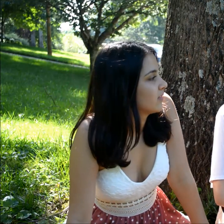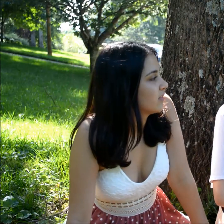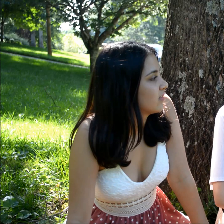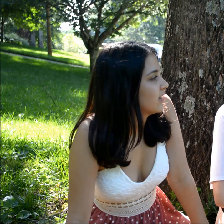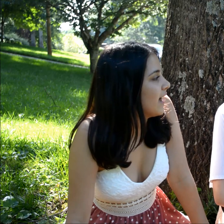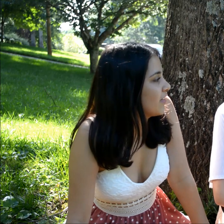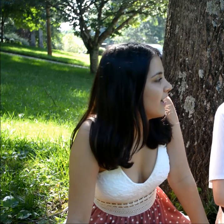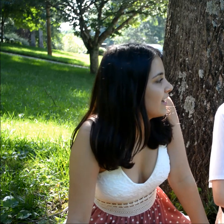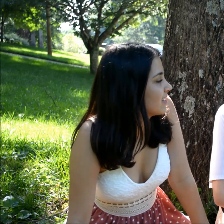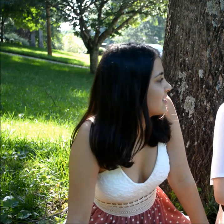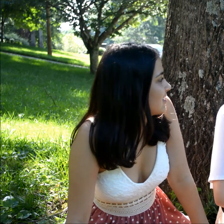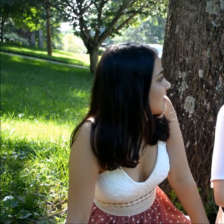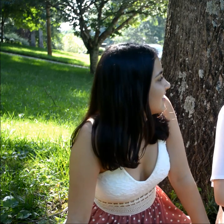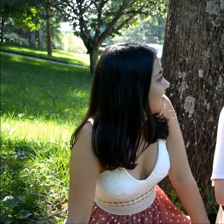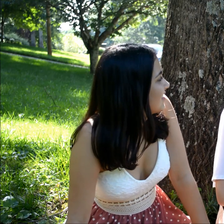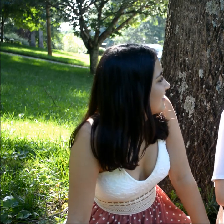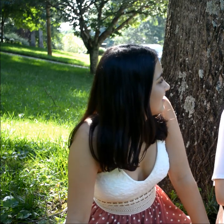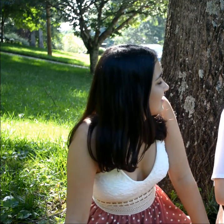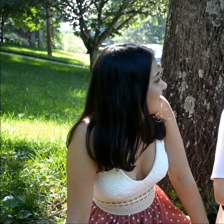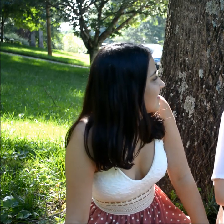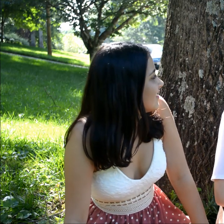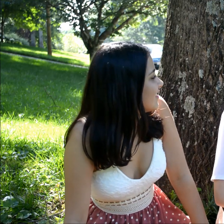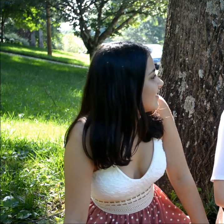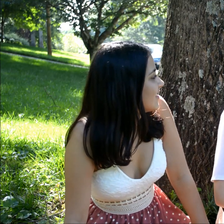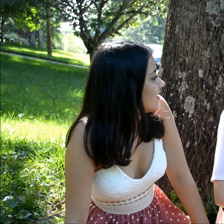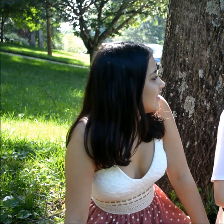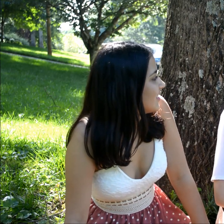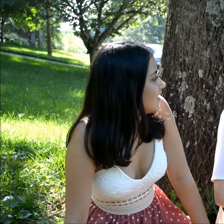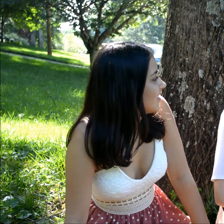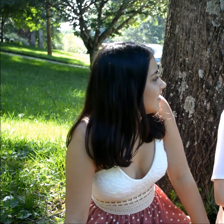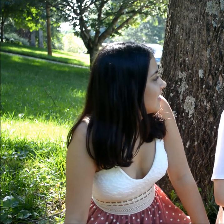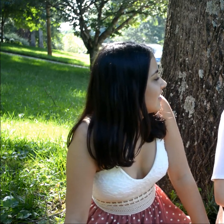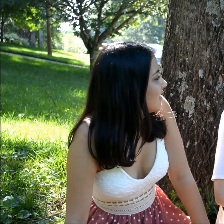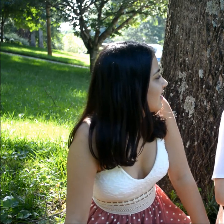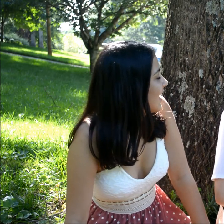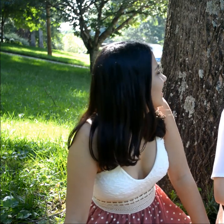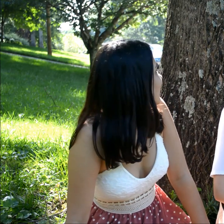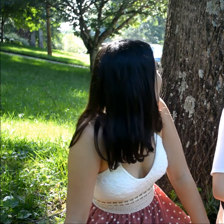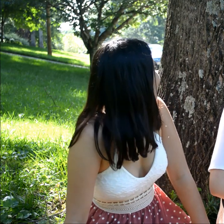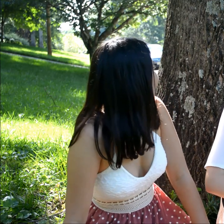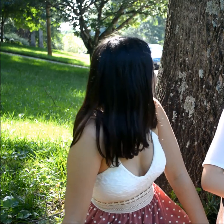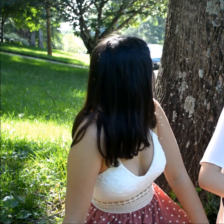Yeah, thanks I wasn't good Thank you, for real